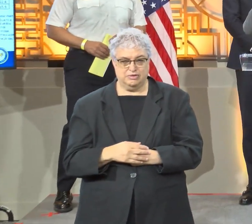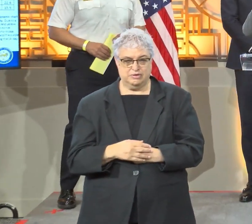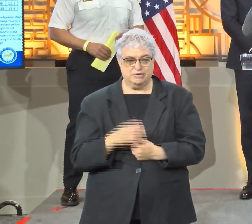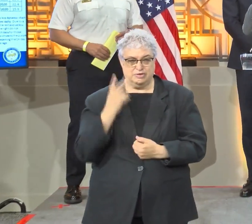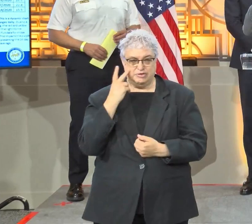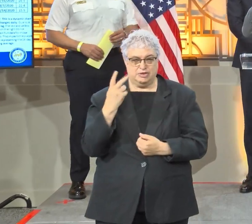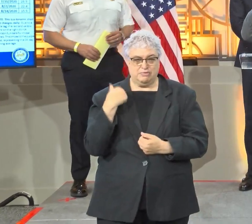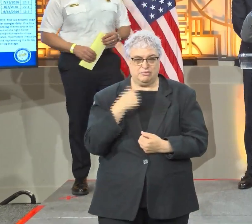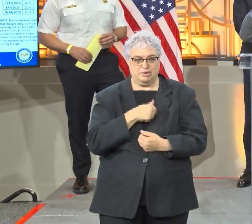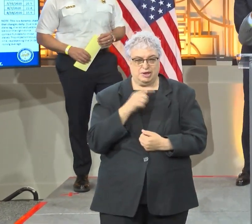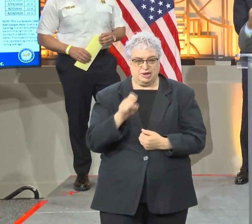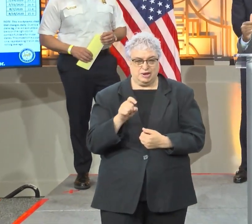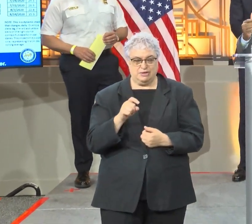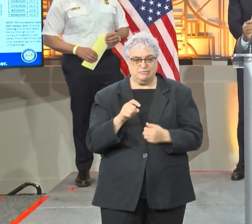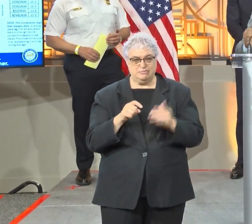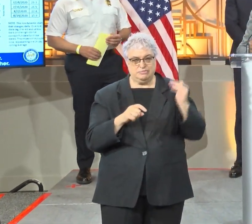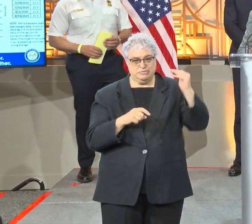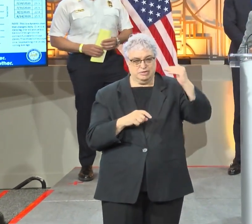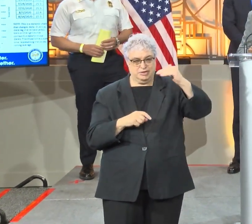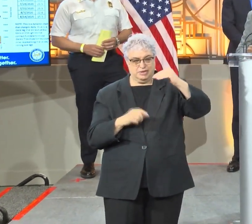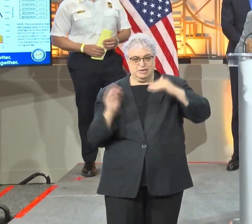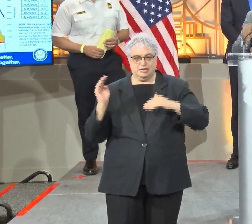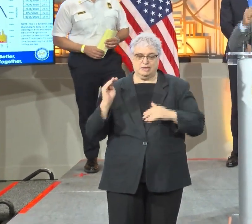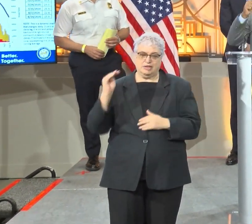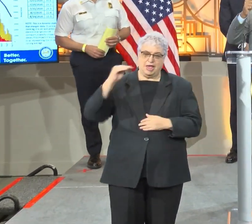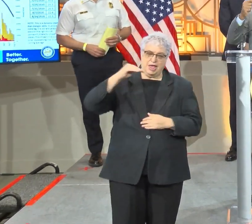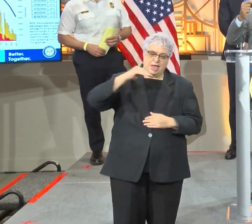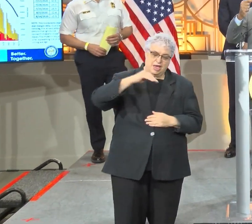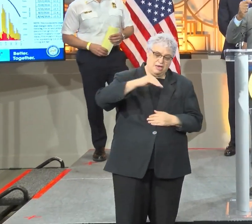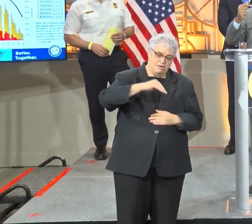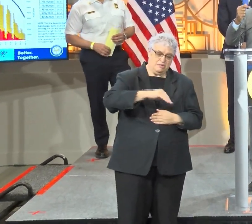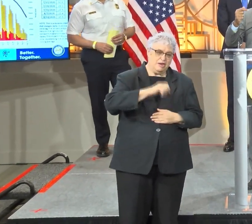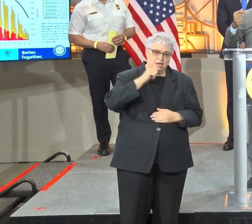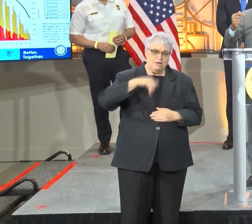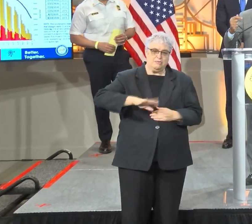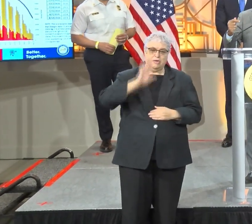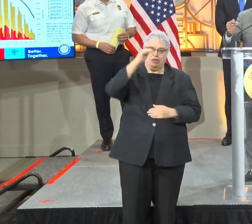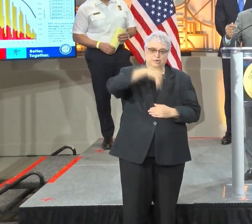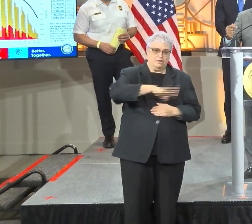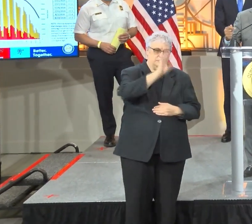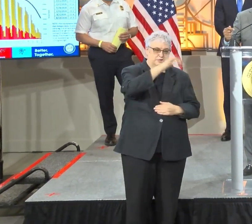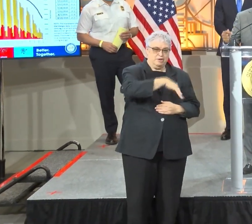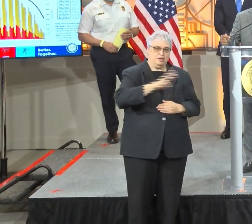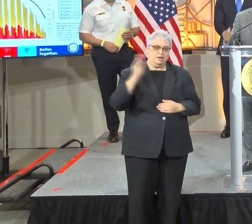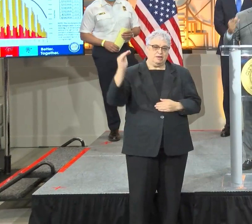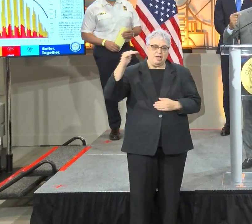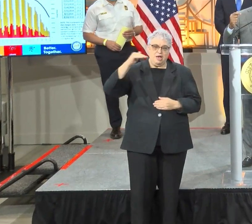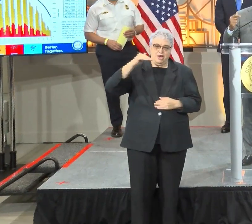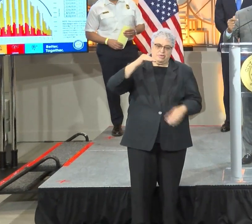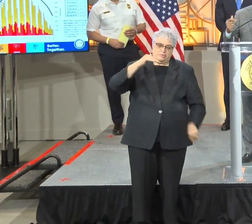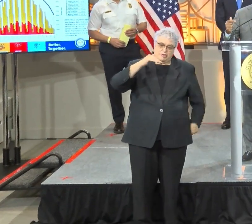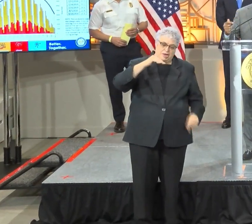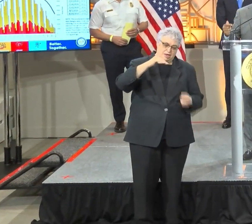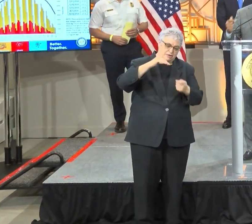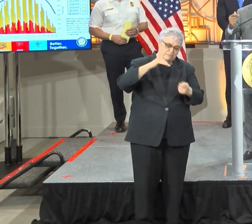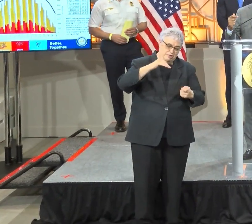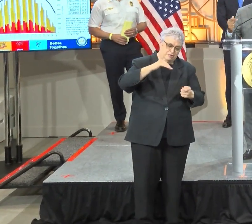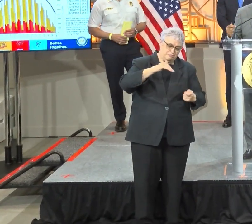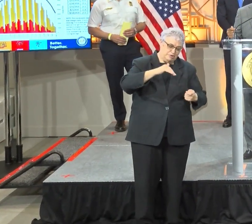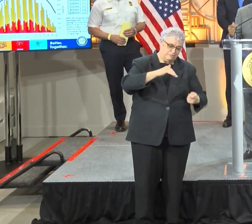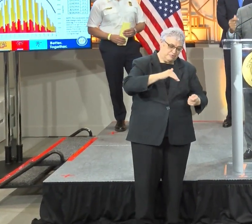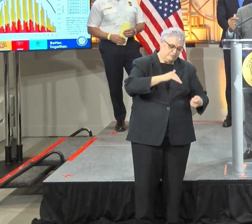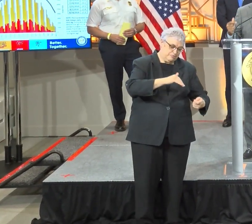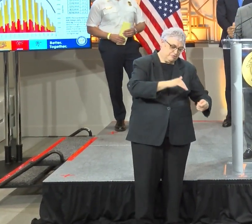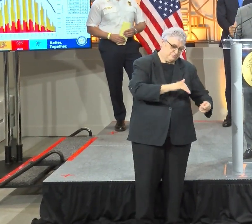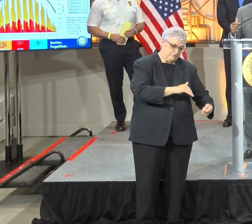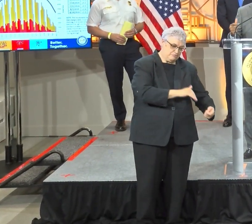because we needed to keep coming down, not be a roller coaster, but to come all the way down. We need to crush